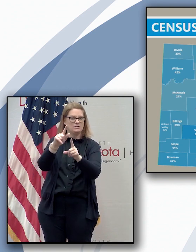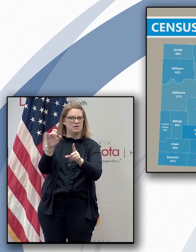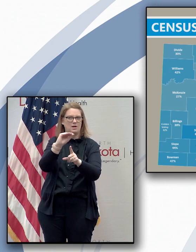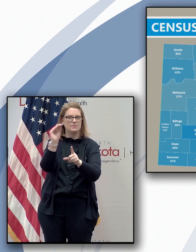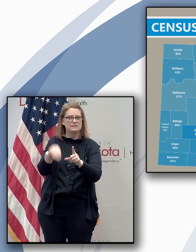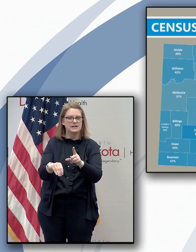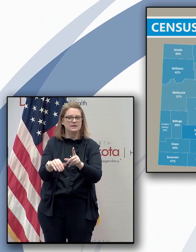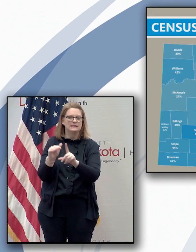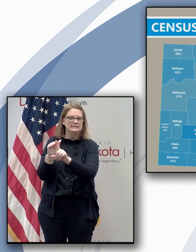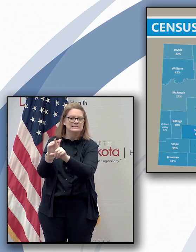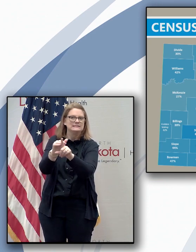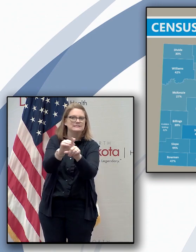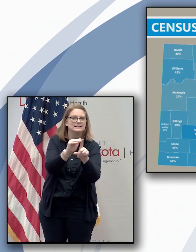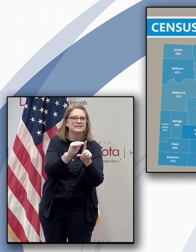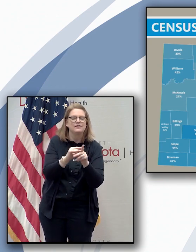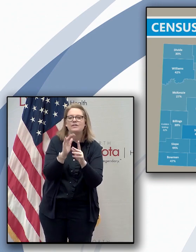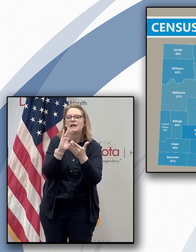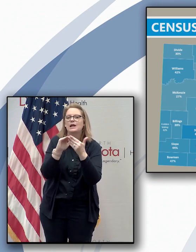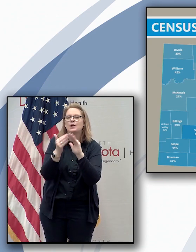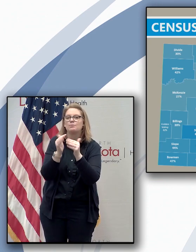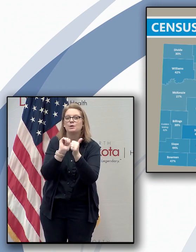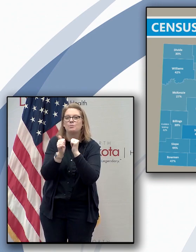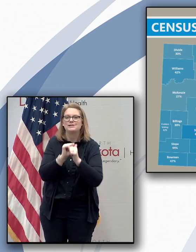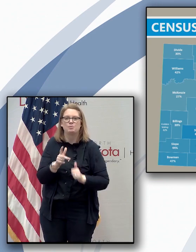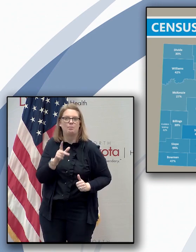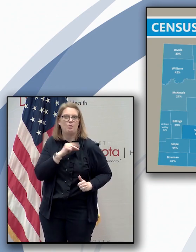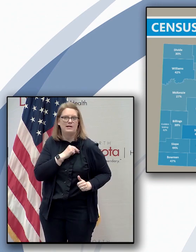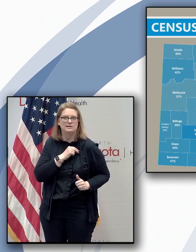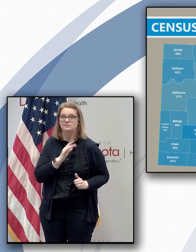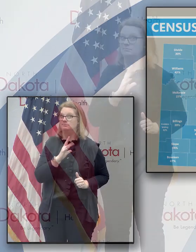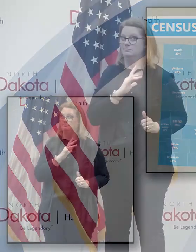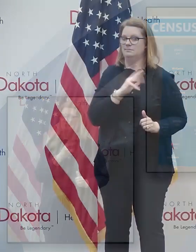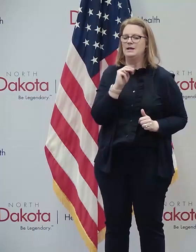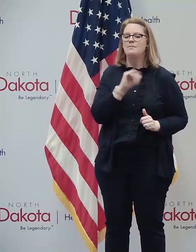launched even community contest with prizes. So that's at